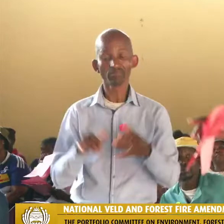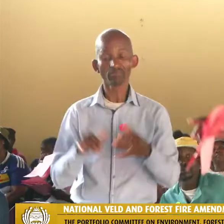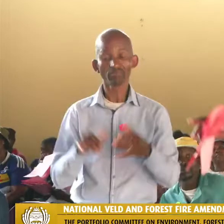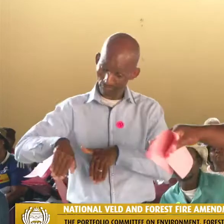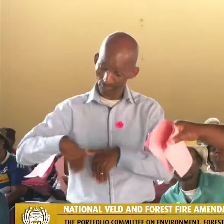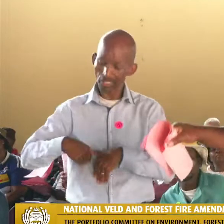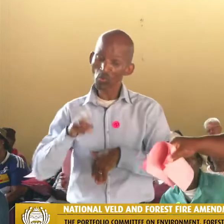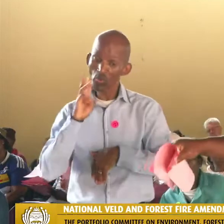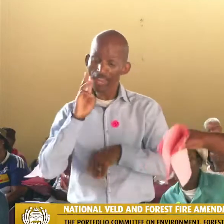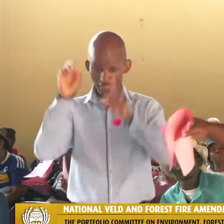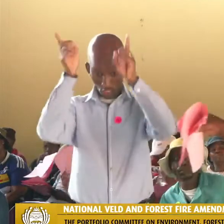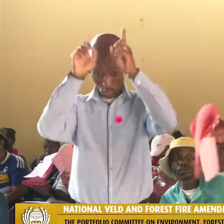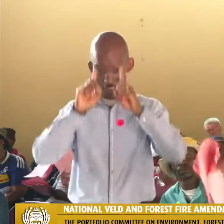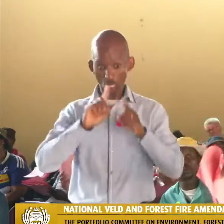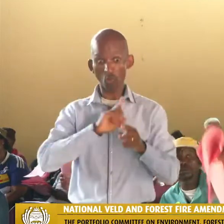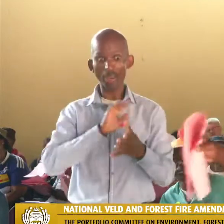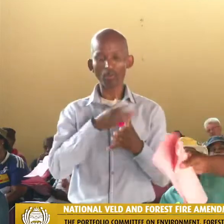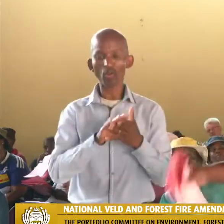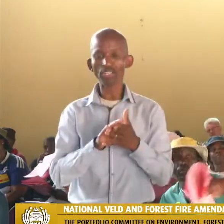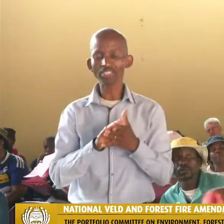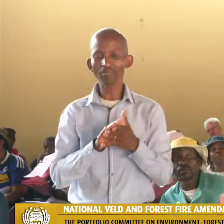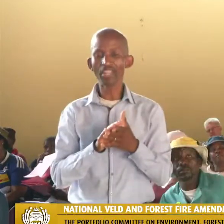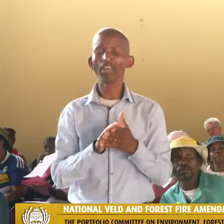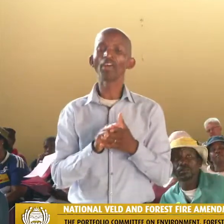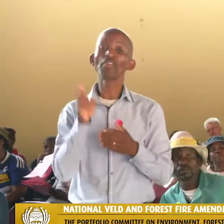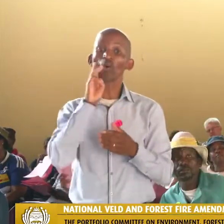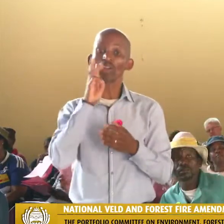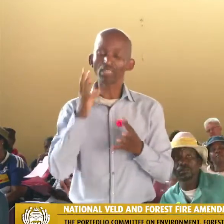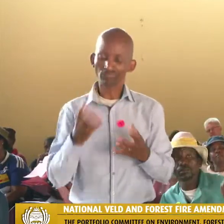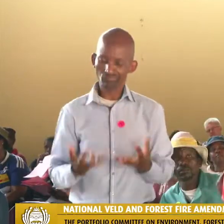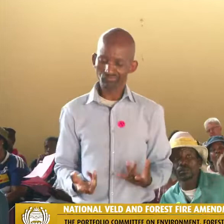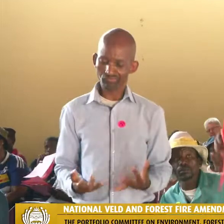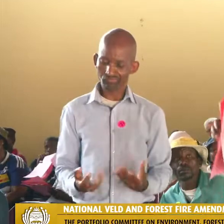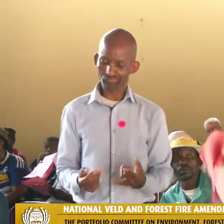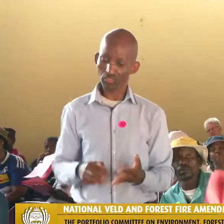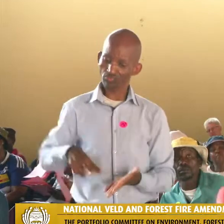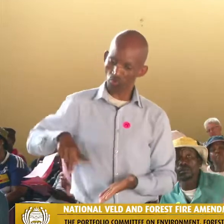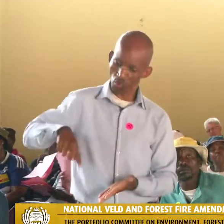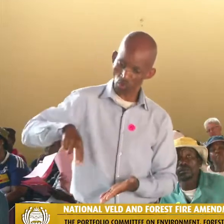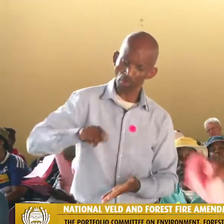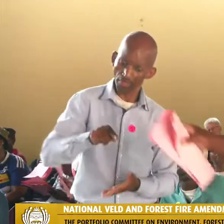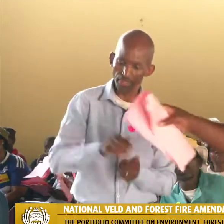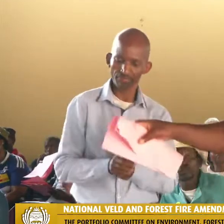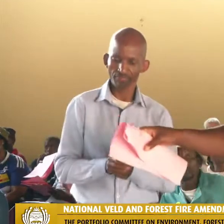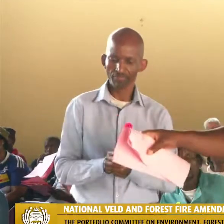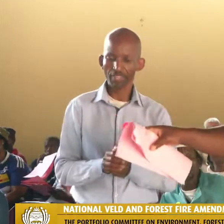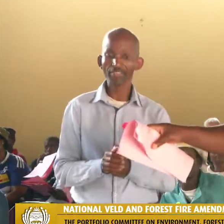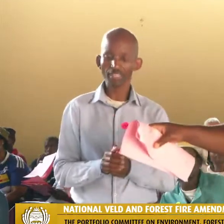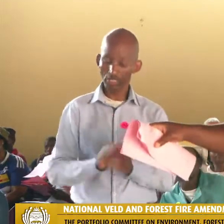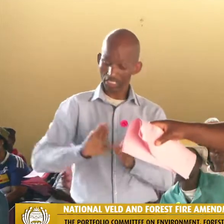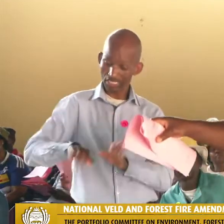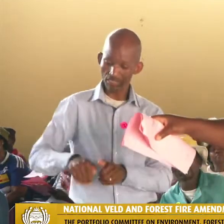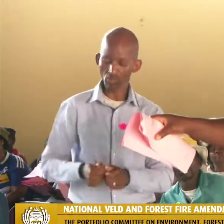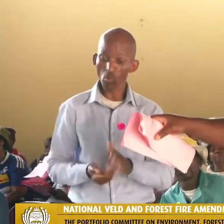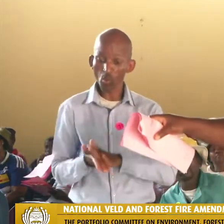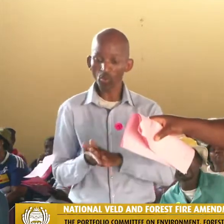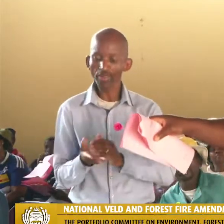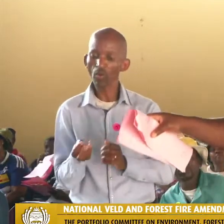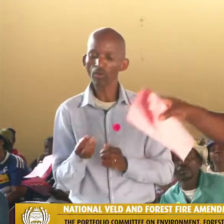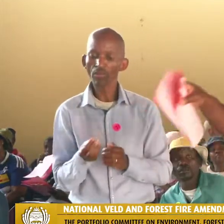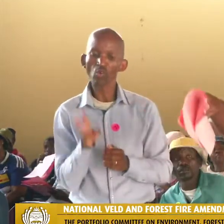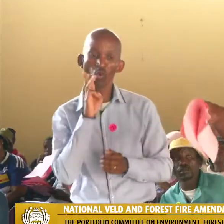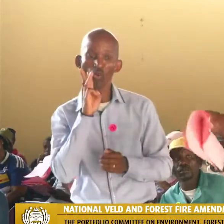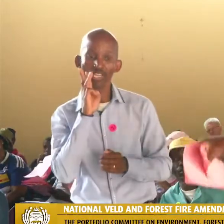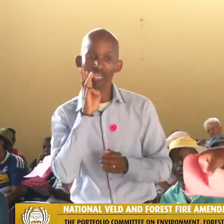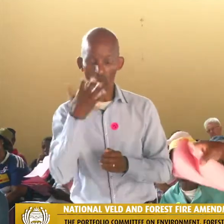kulamxopo, especially ebusika because amanzi ayatsha ziyofuna amanzi phaya. Ngoku into eyenzekayo ziyoyela phaya